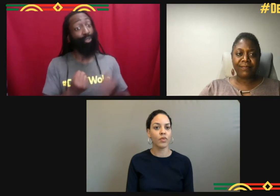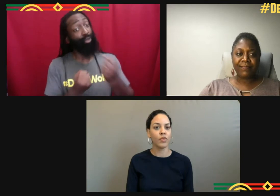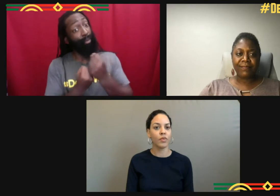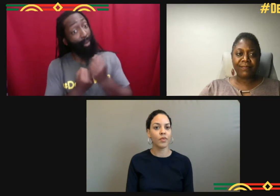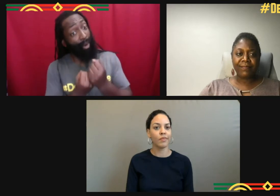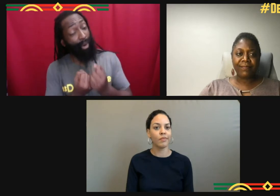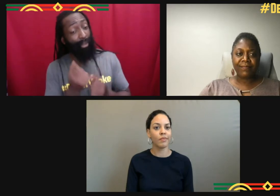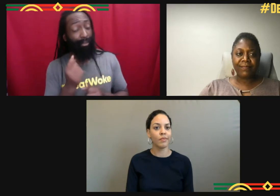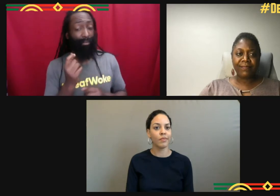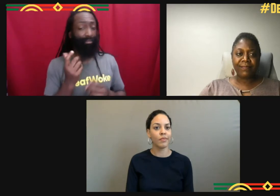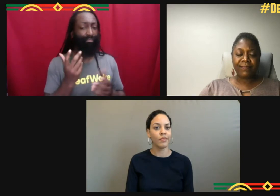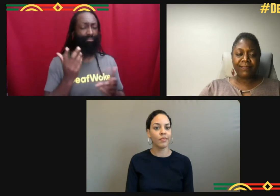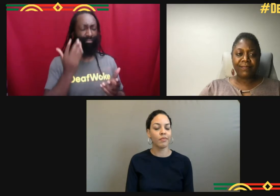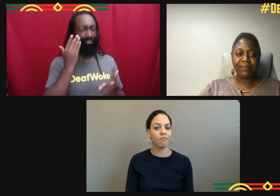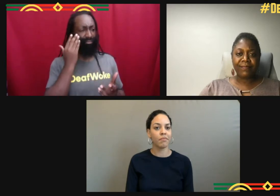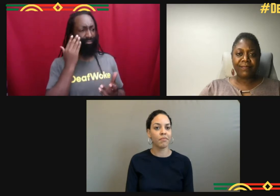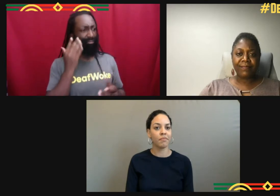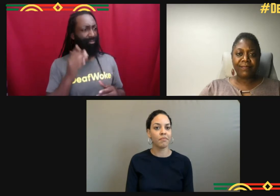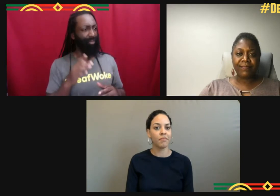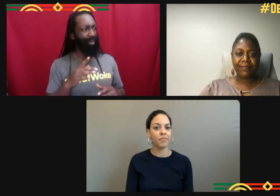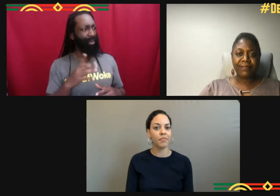like